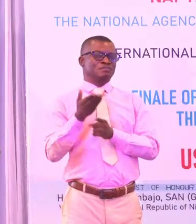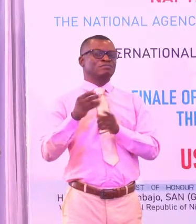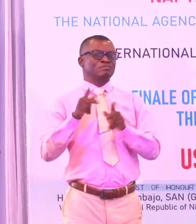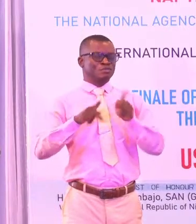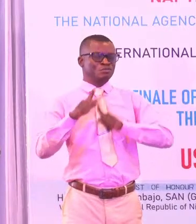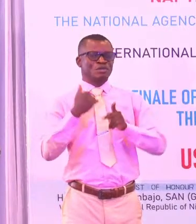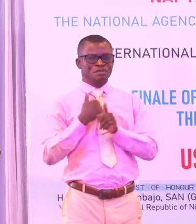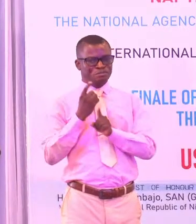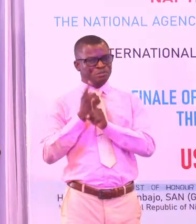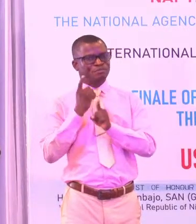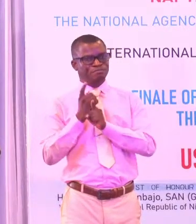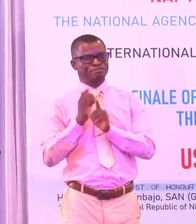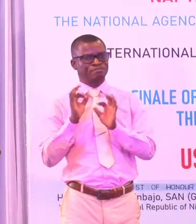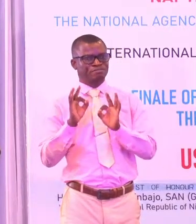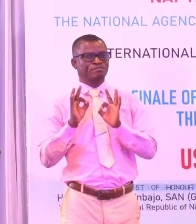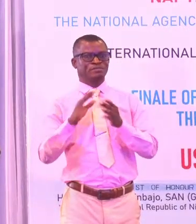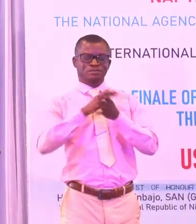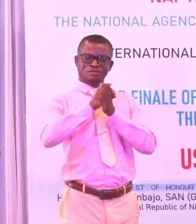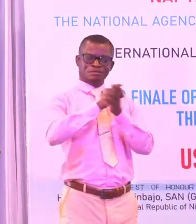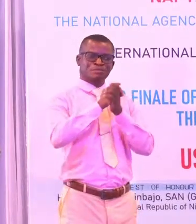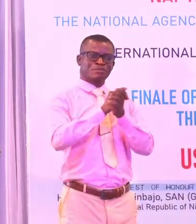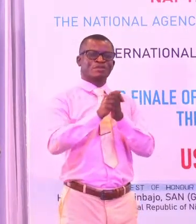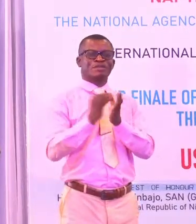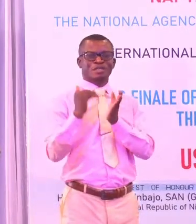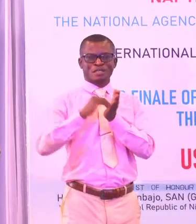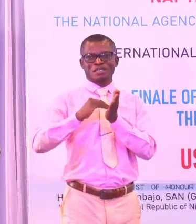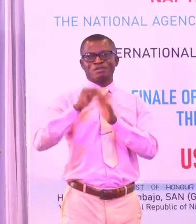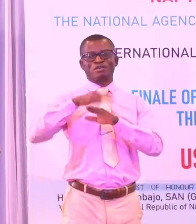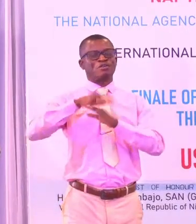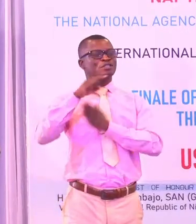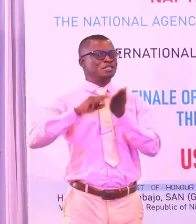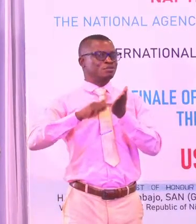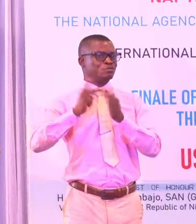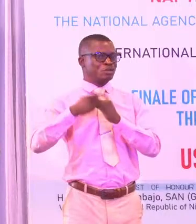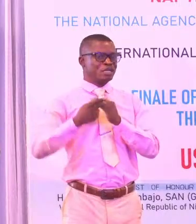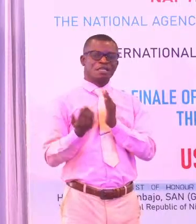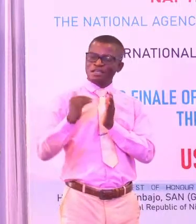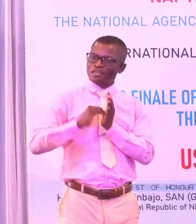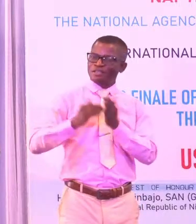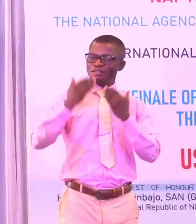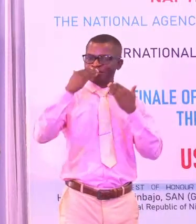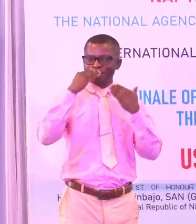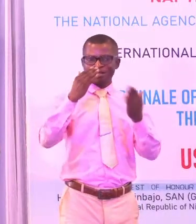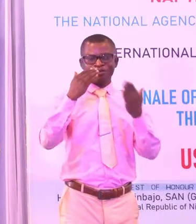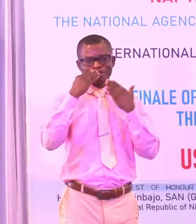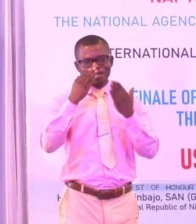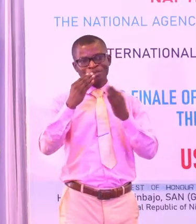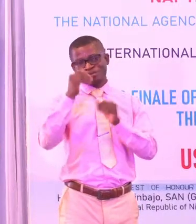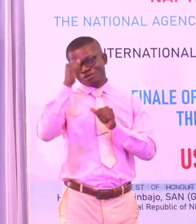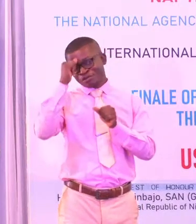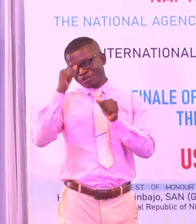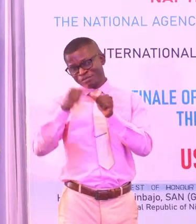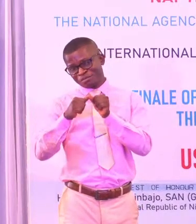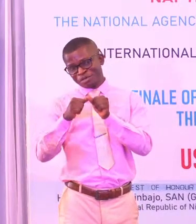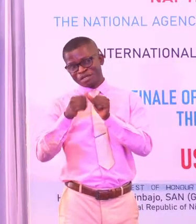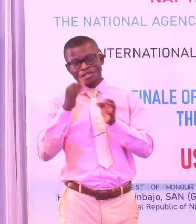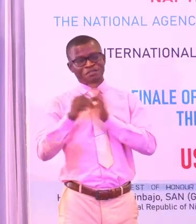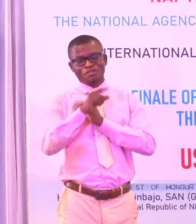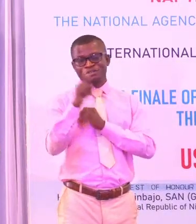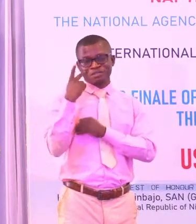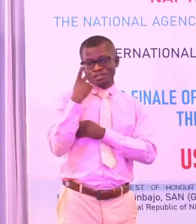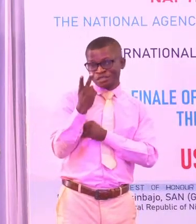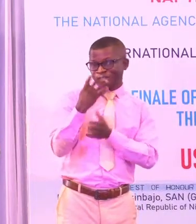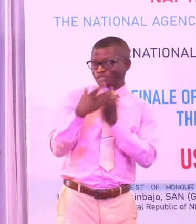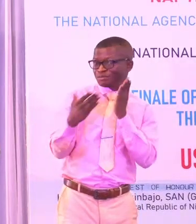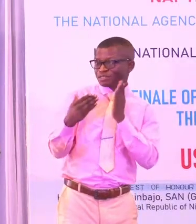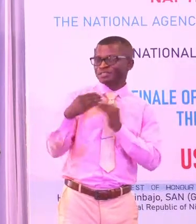society. Congratulations again on this event. And once again, thank you. And let's remember, if you see something,